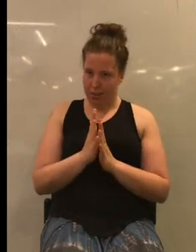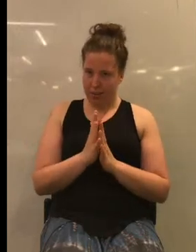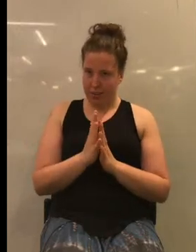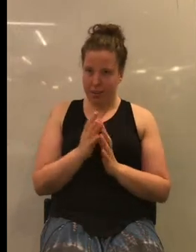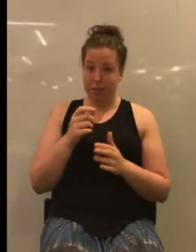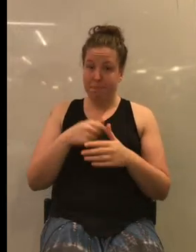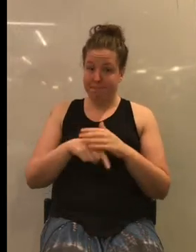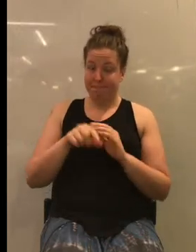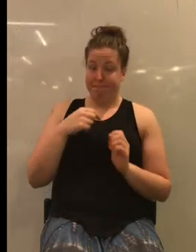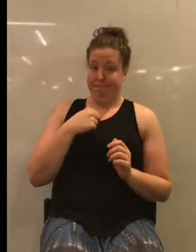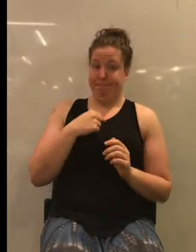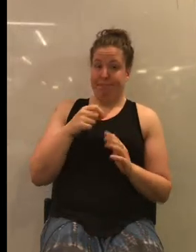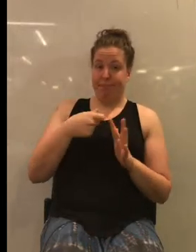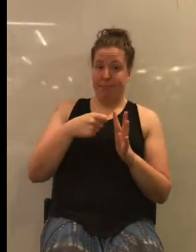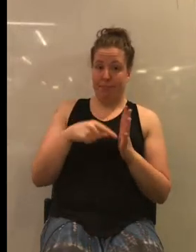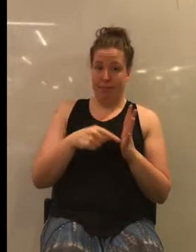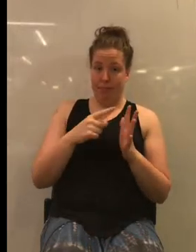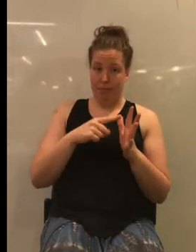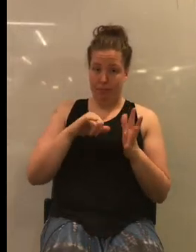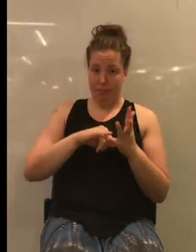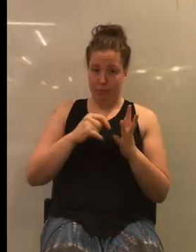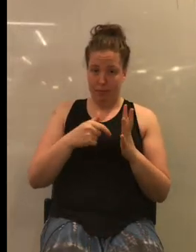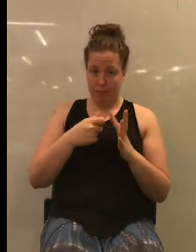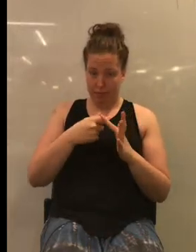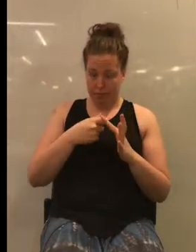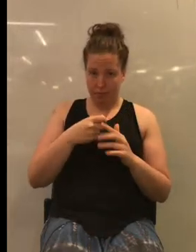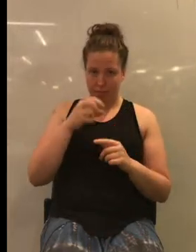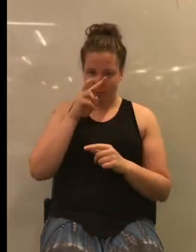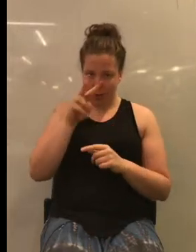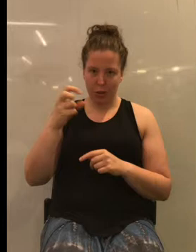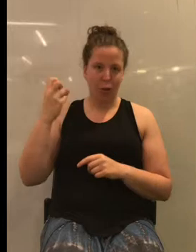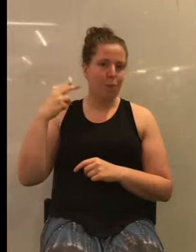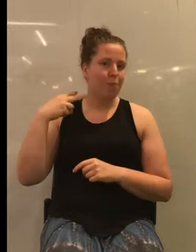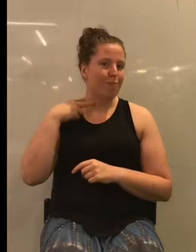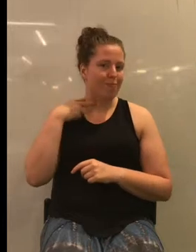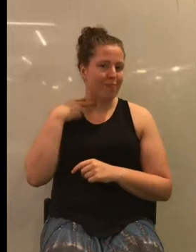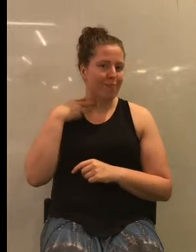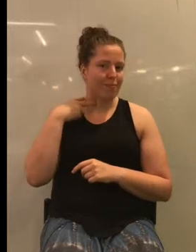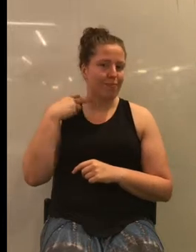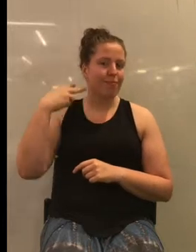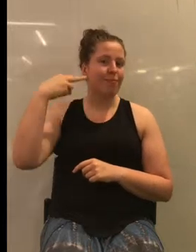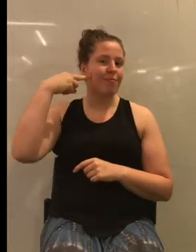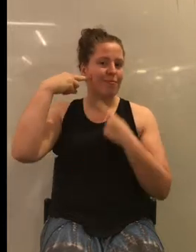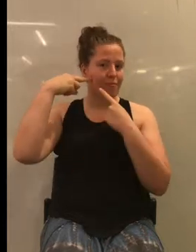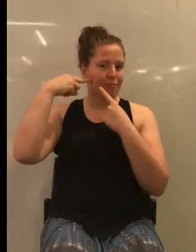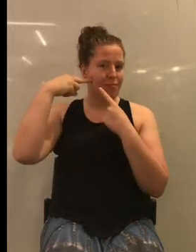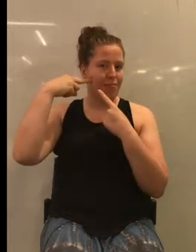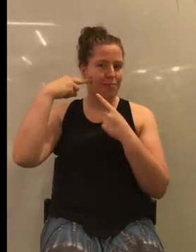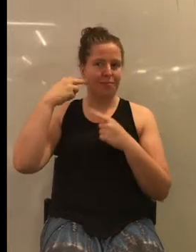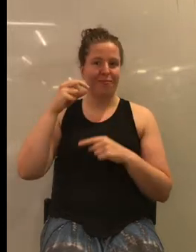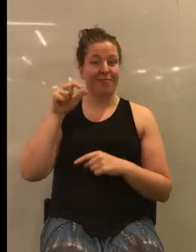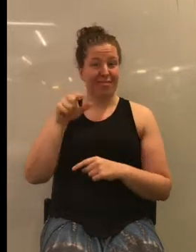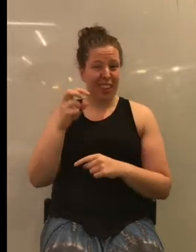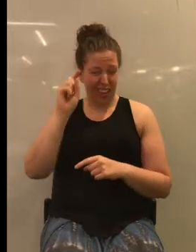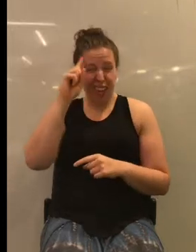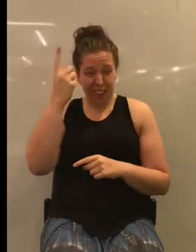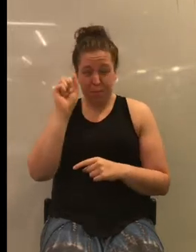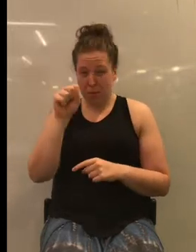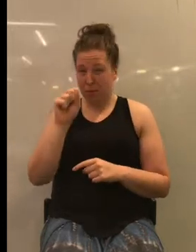signers. In our task, we saw vodka being signed too high. This would have still